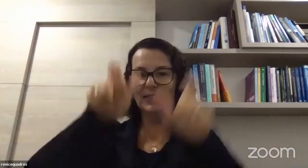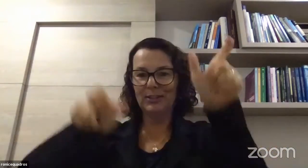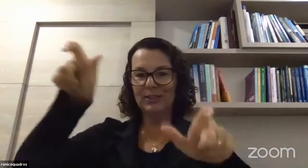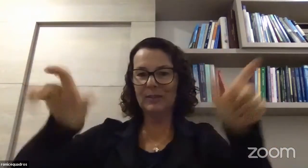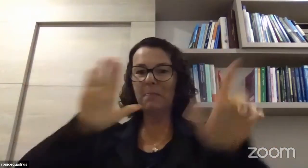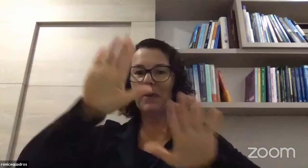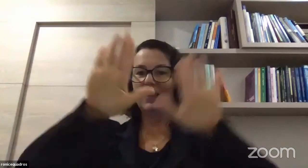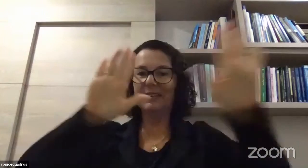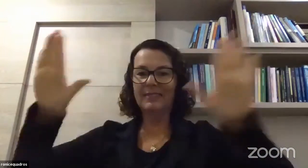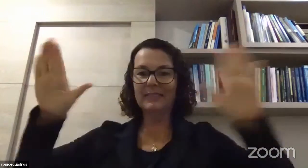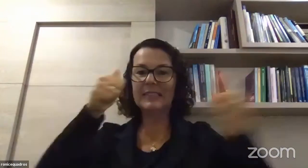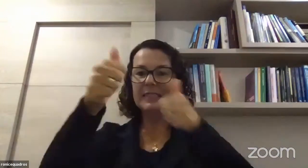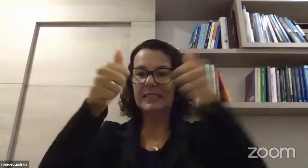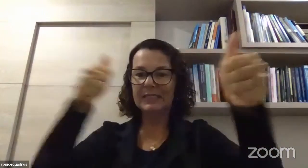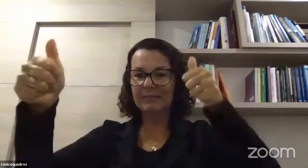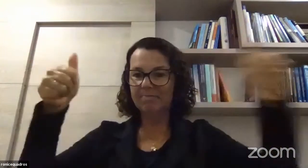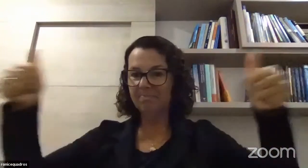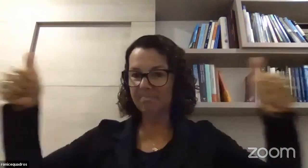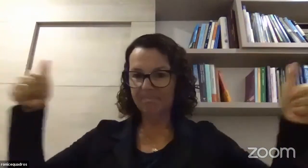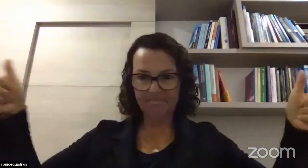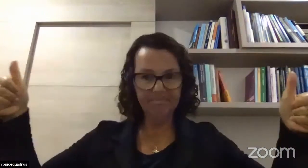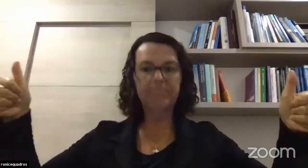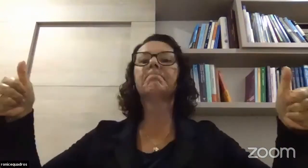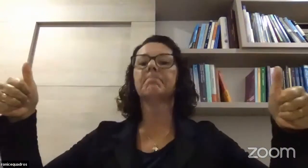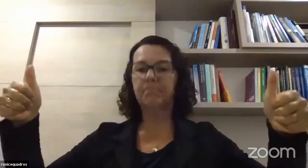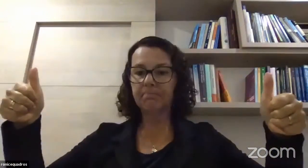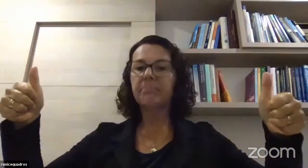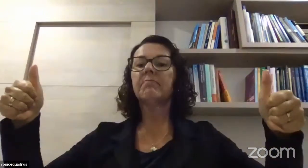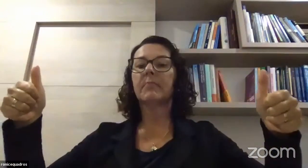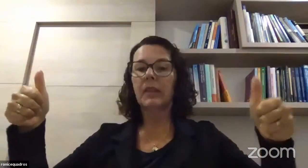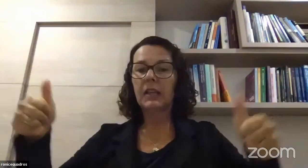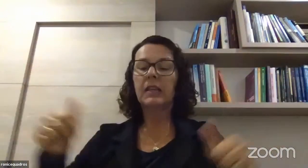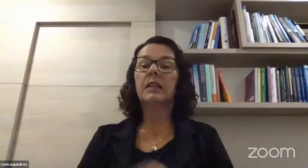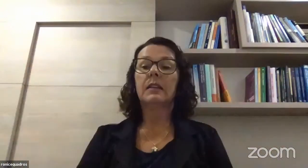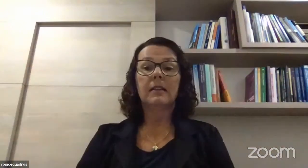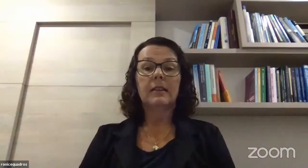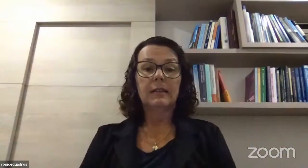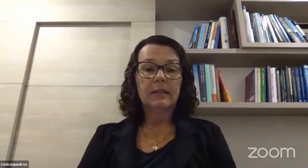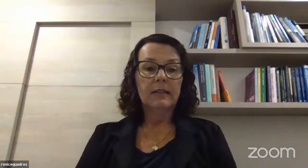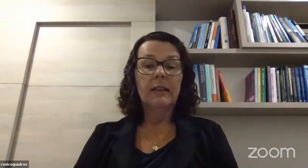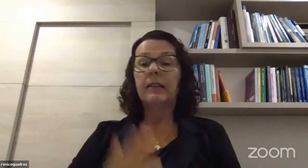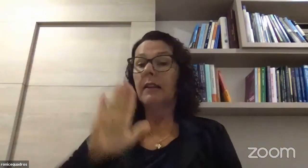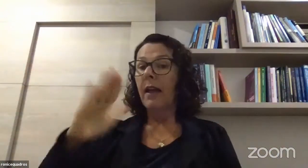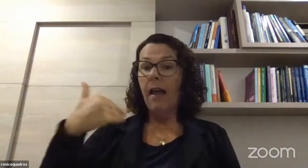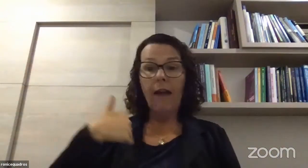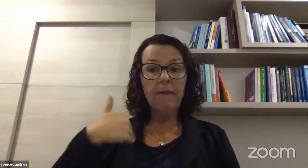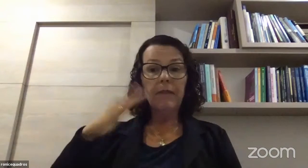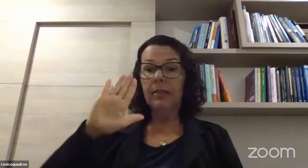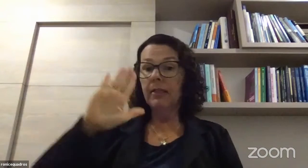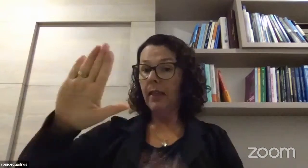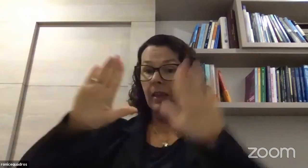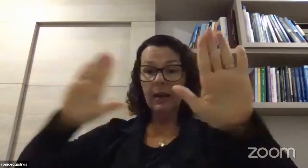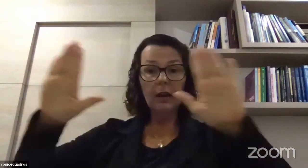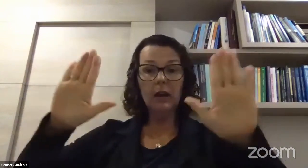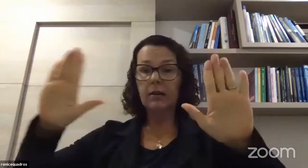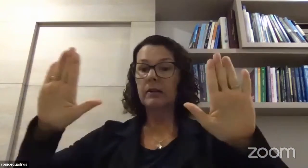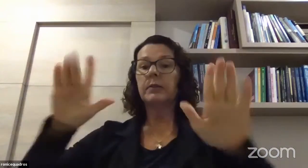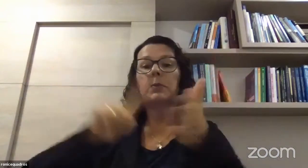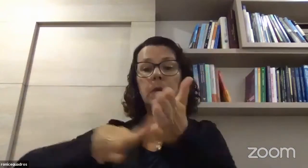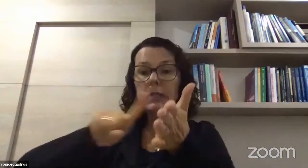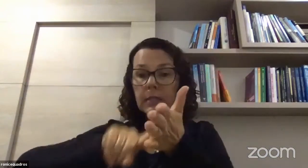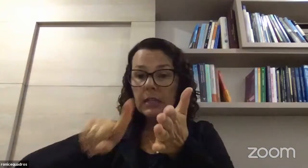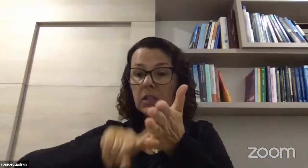deaf research community has really grown and they are starting to research and analyze their